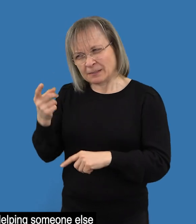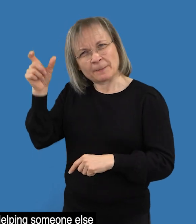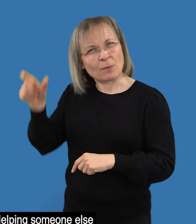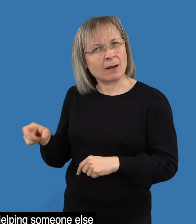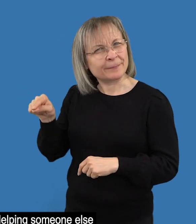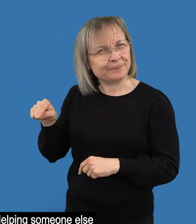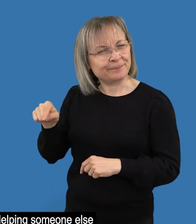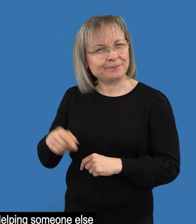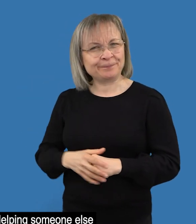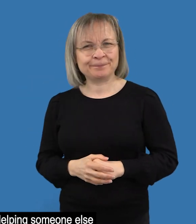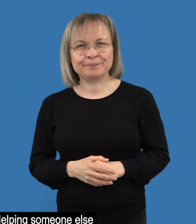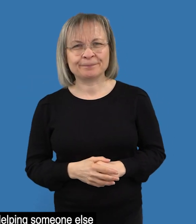Helping someone else.